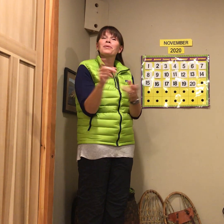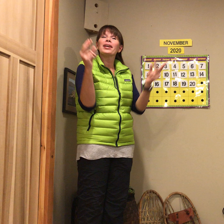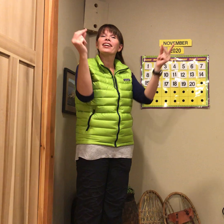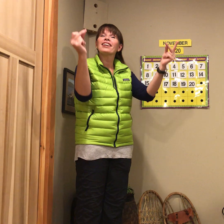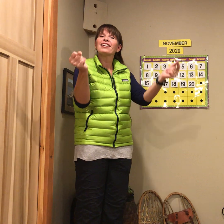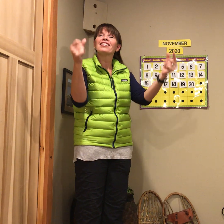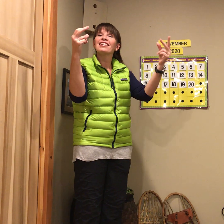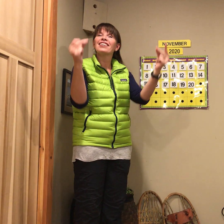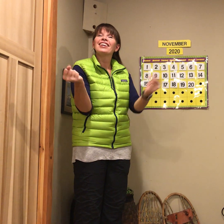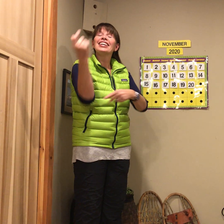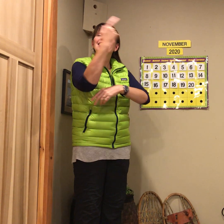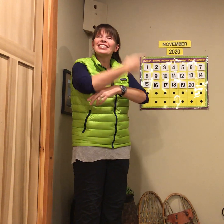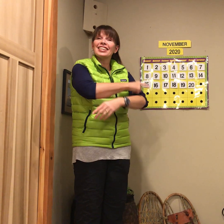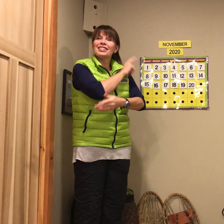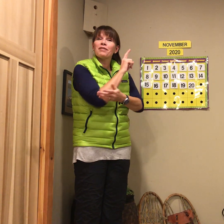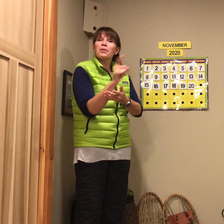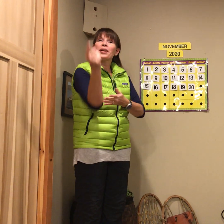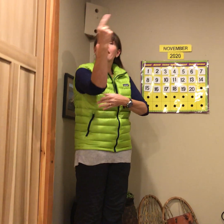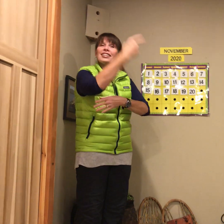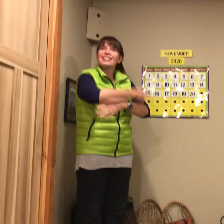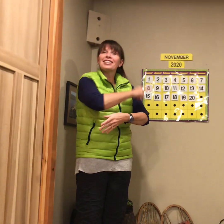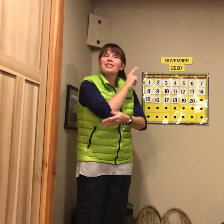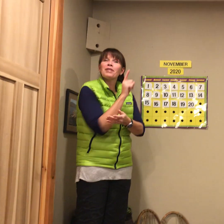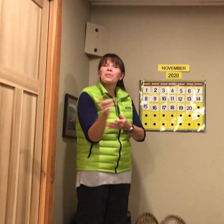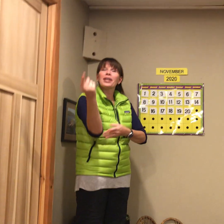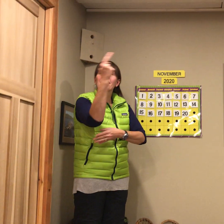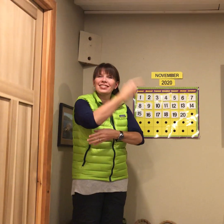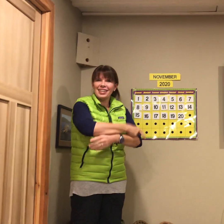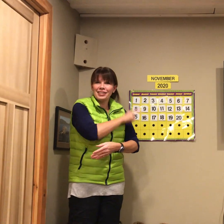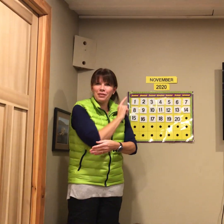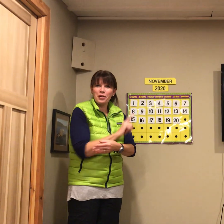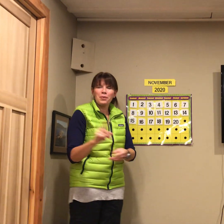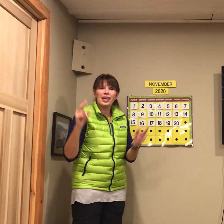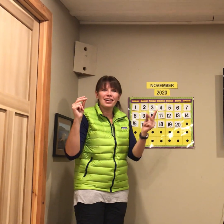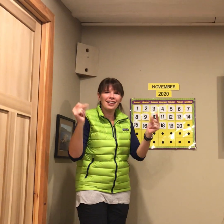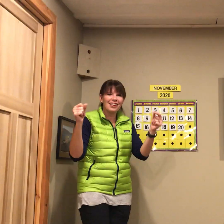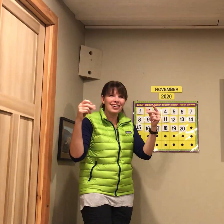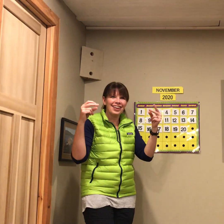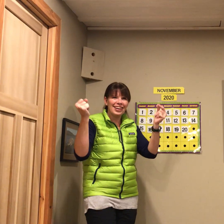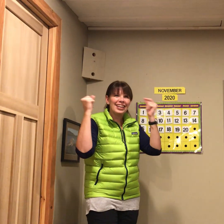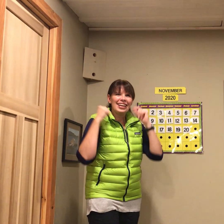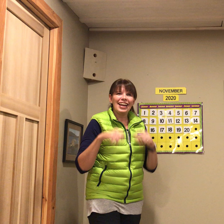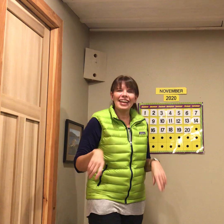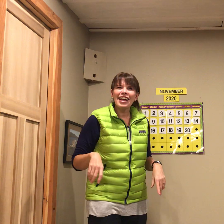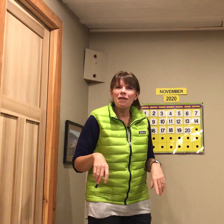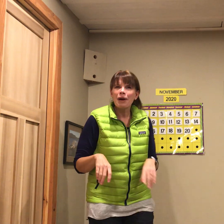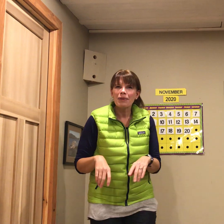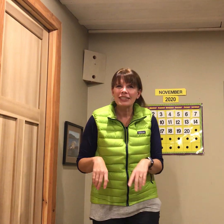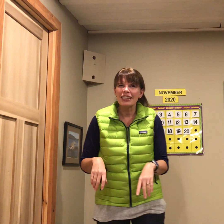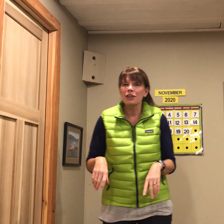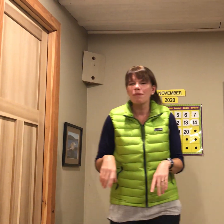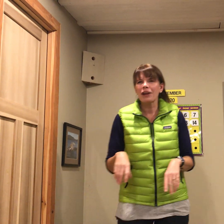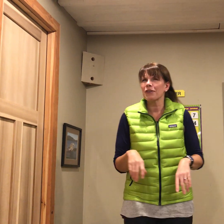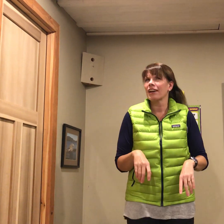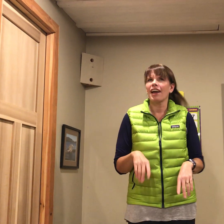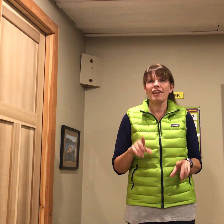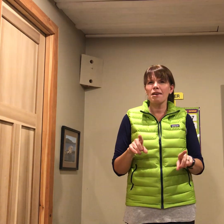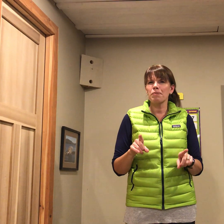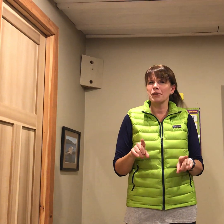week. Days of the week, days of the week, days of the week. And now our months of the year Macarena. I keep doing